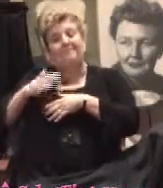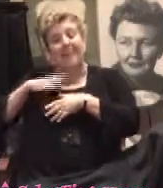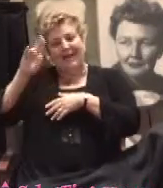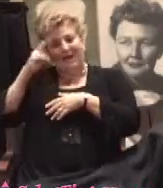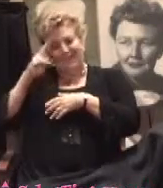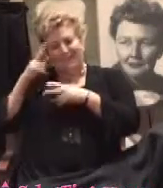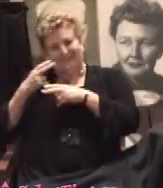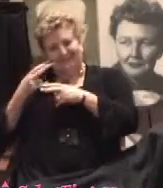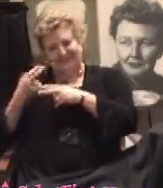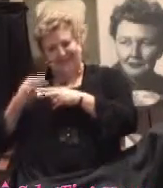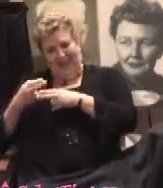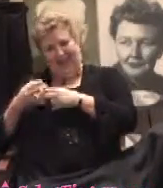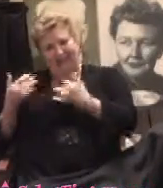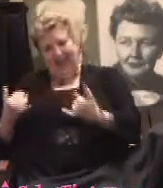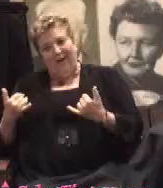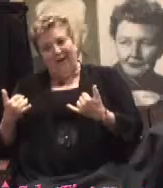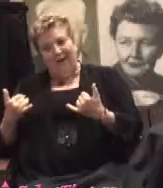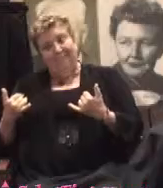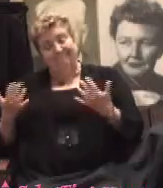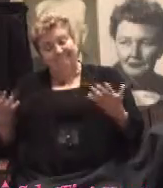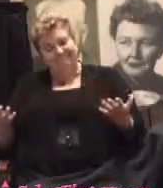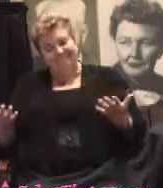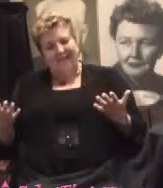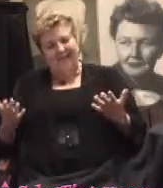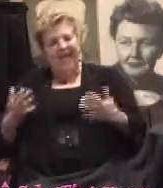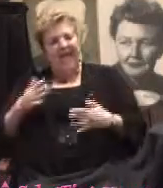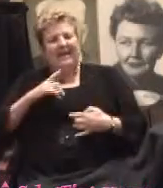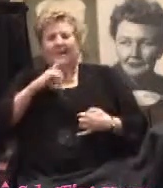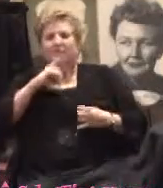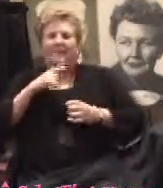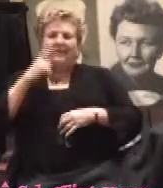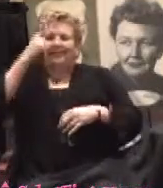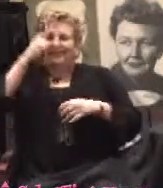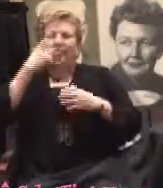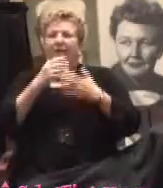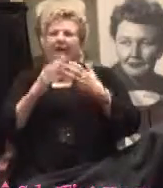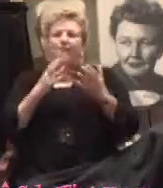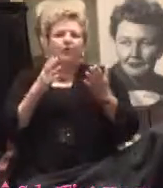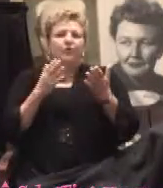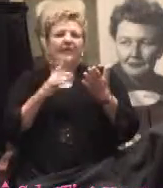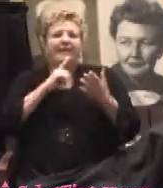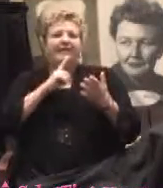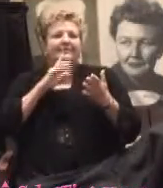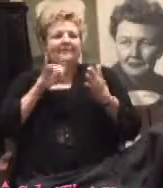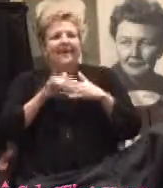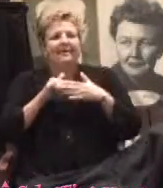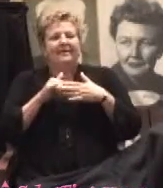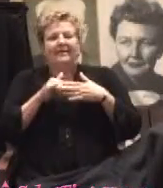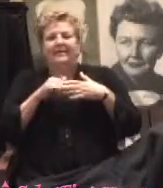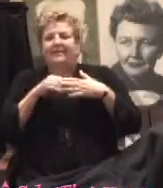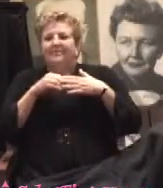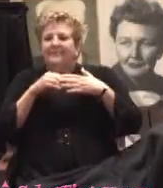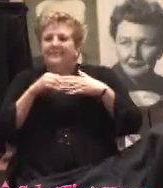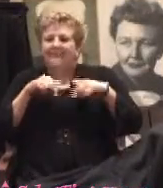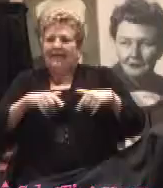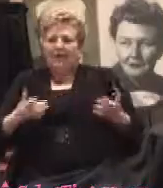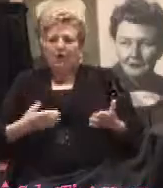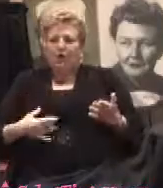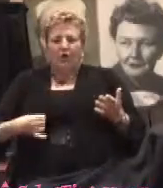believe that whatever it is that moves here and the animating force that people call God and a higher power, I don't think that's an accident.